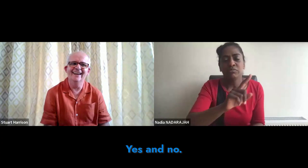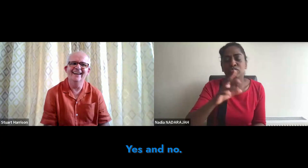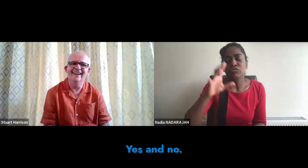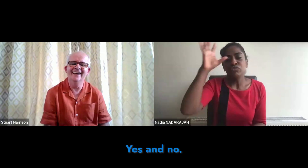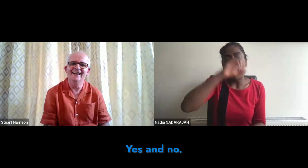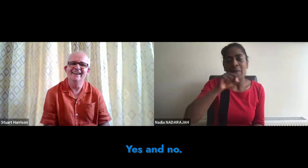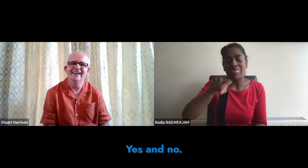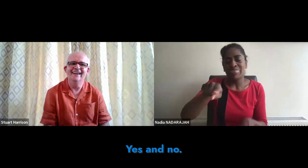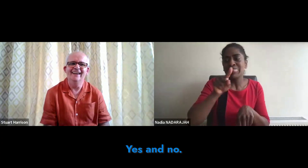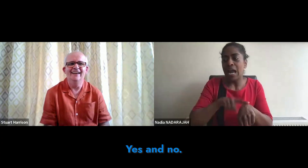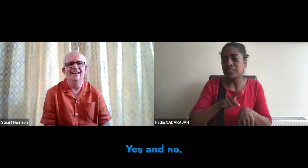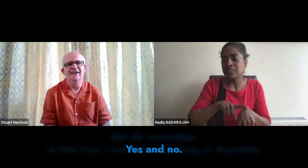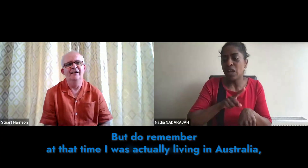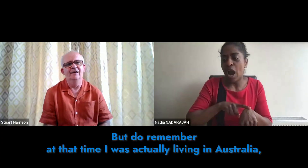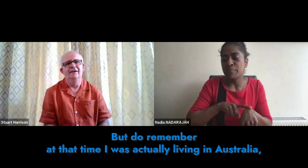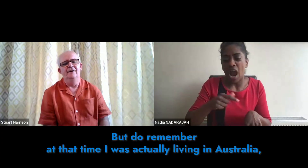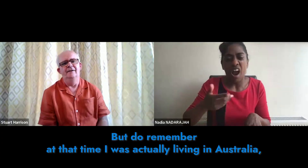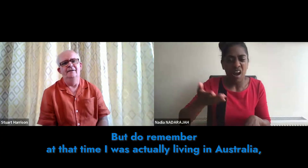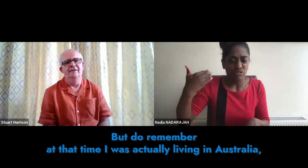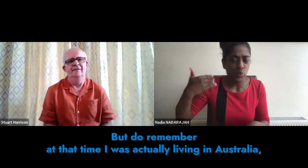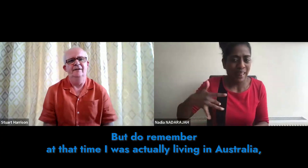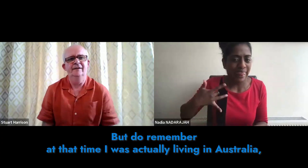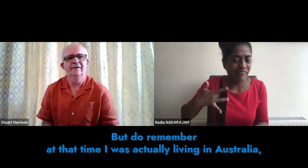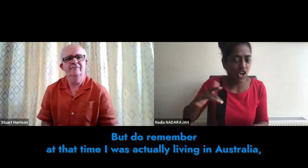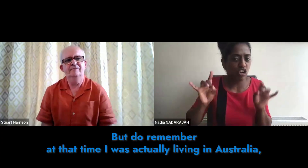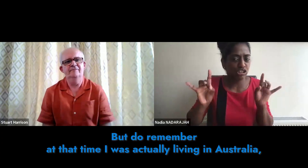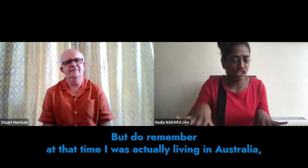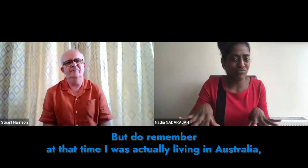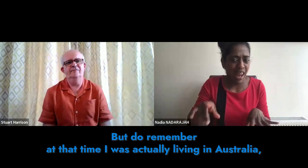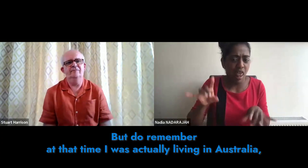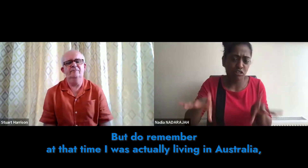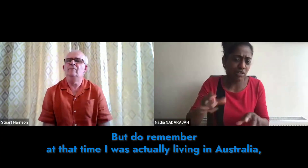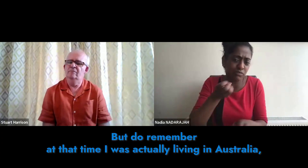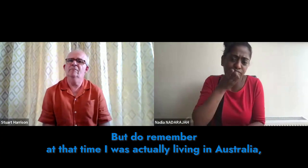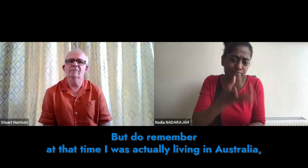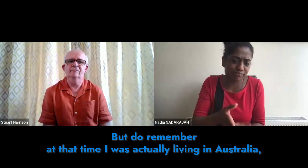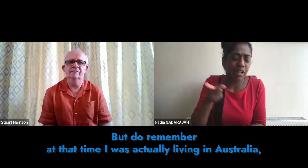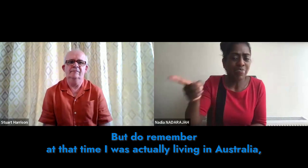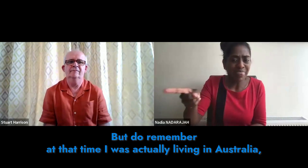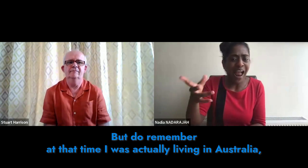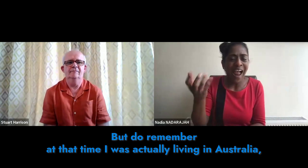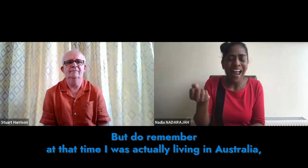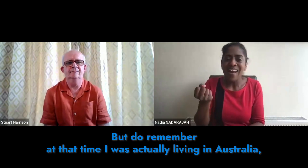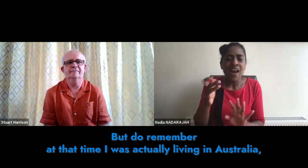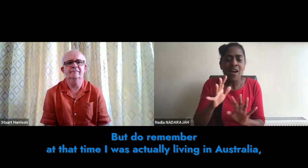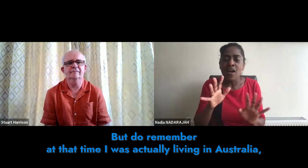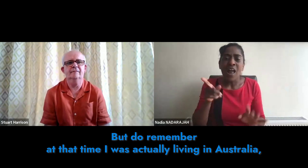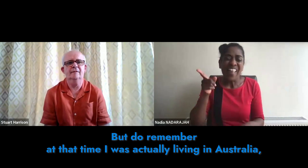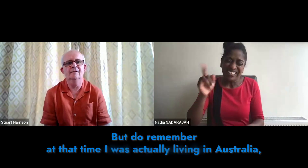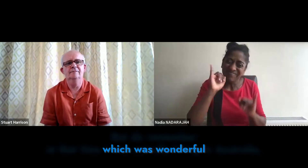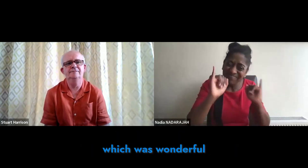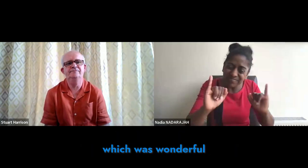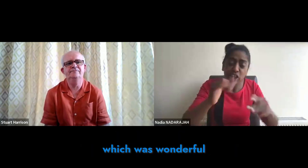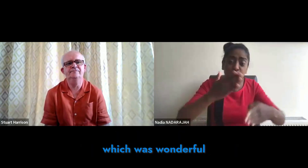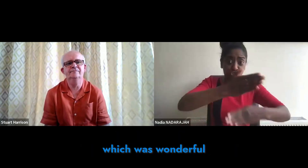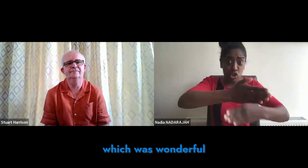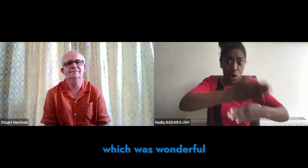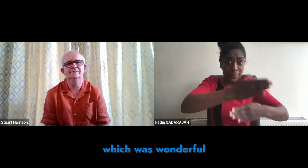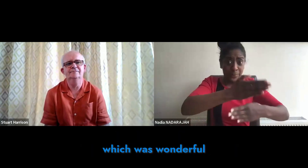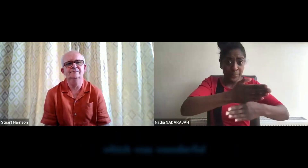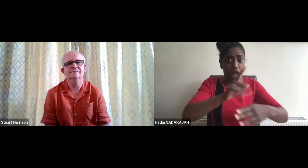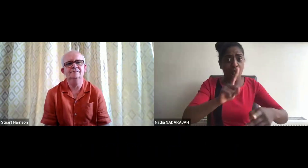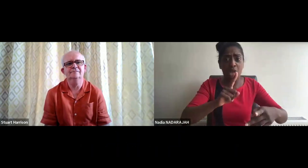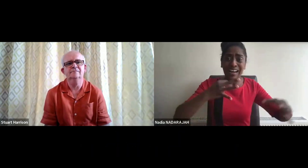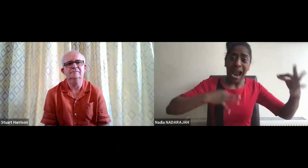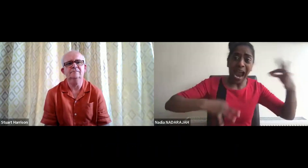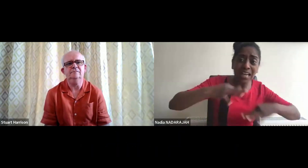Yes and no. But do remember at that time, I was actually living in Australia, which was